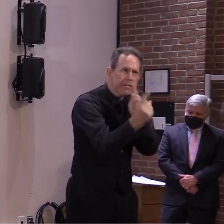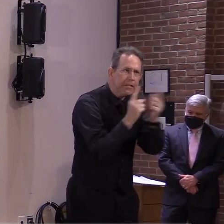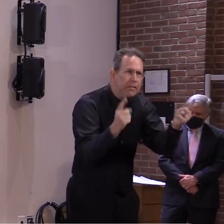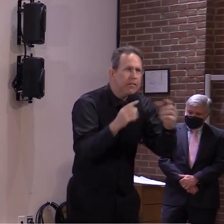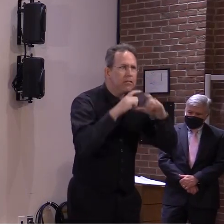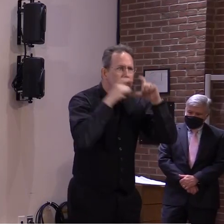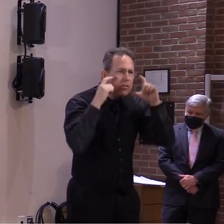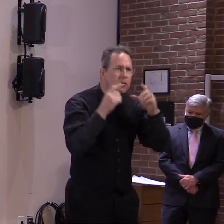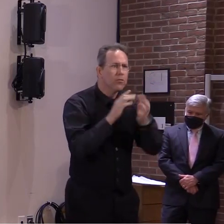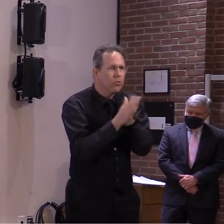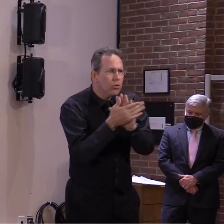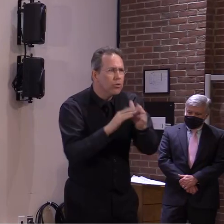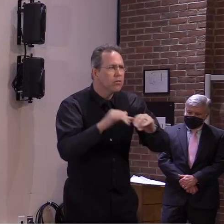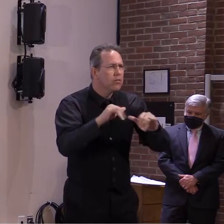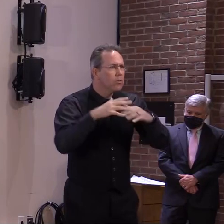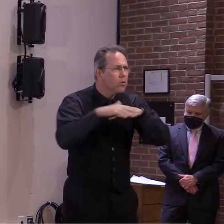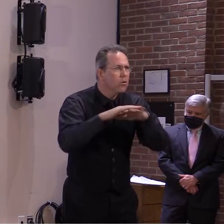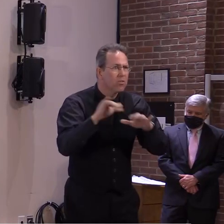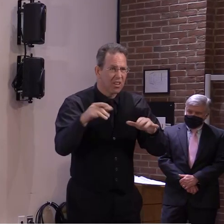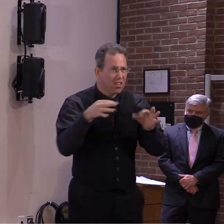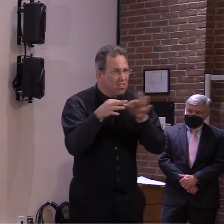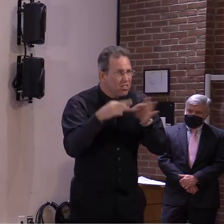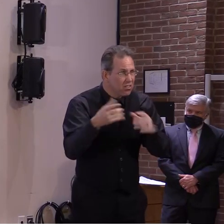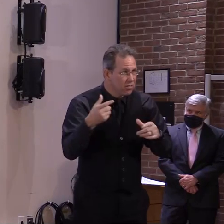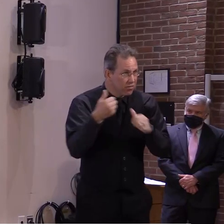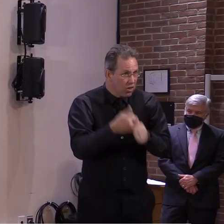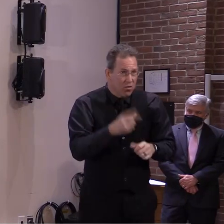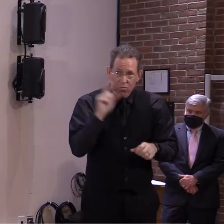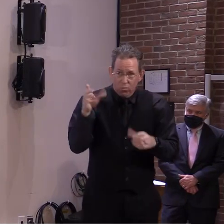any evidence that they really are acting differently?